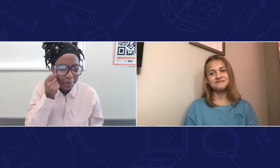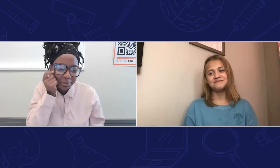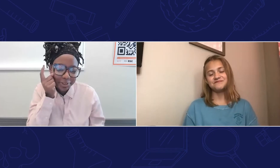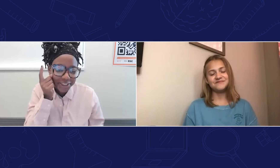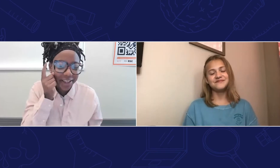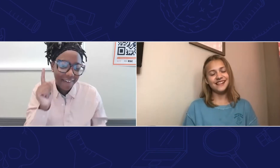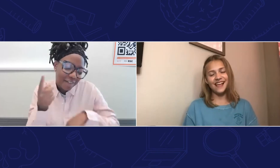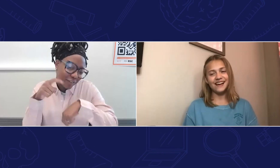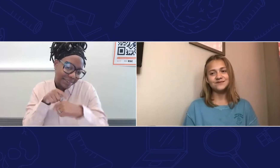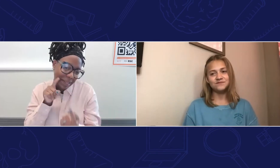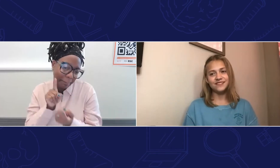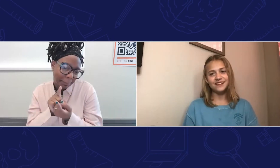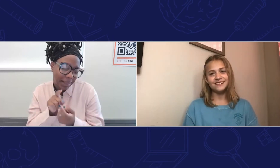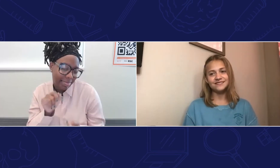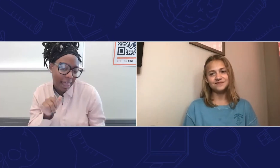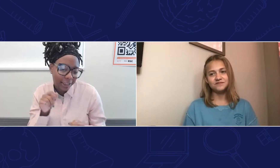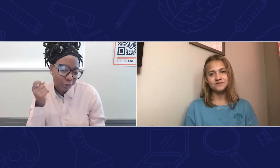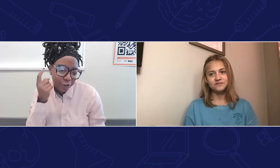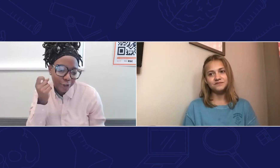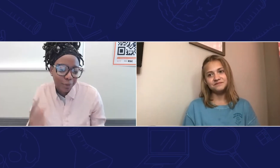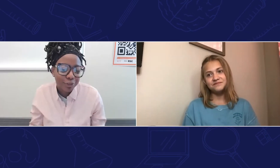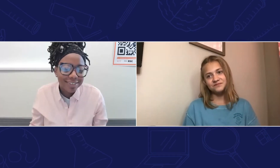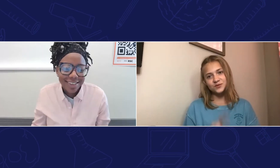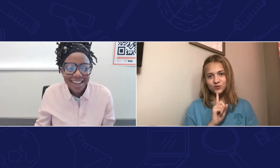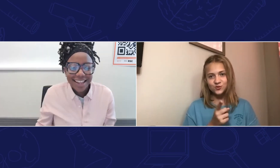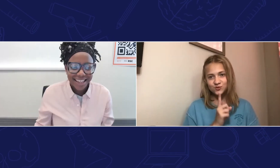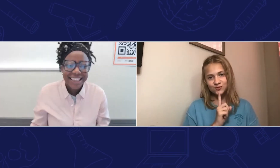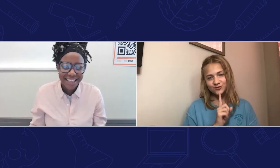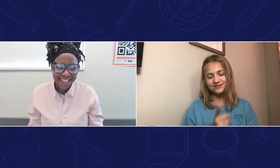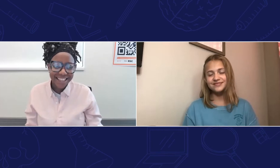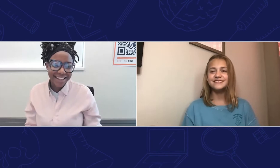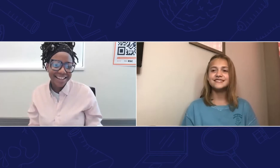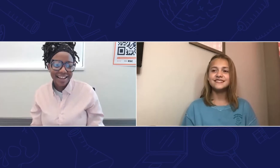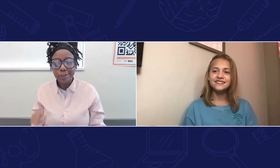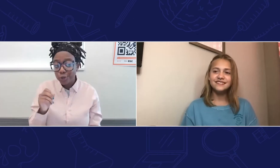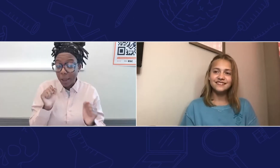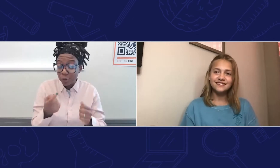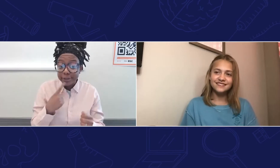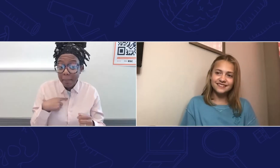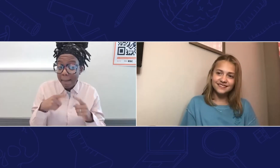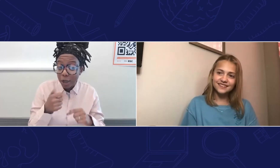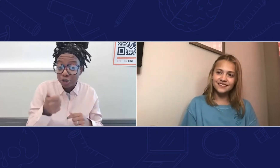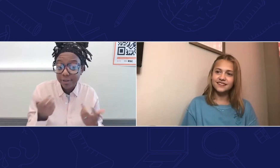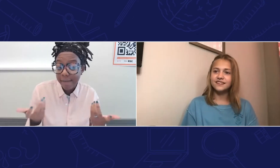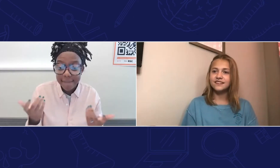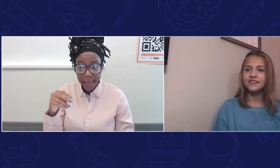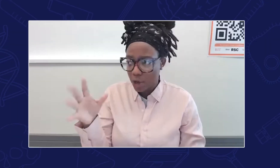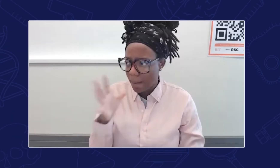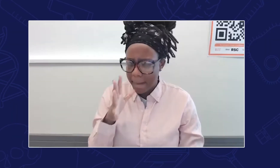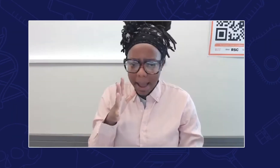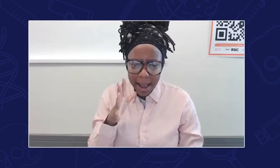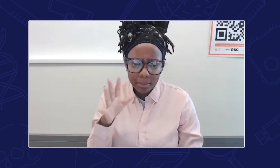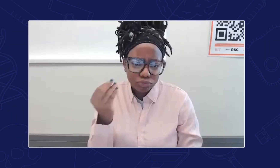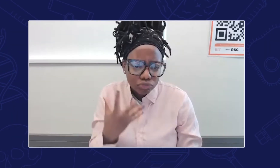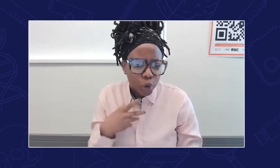I understand. We're meeting for the first time so that's understandable. True true. So can you tell me about yourself?